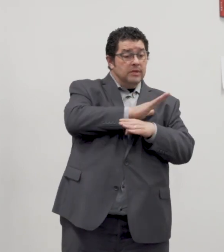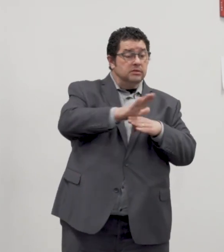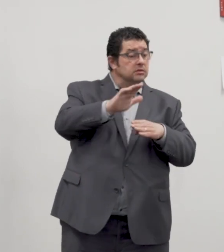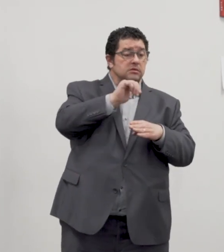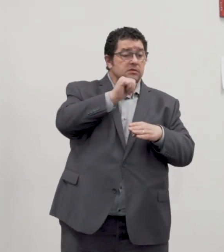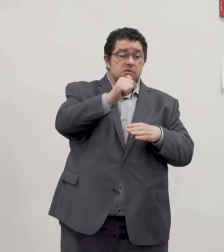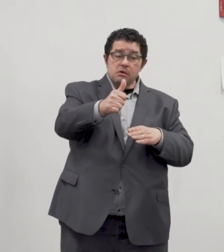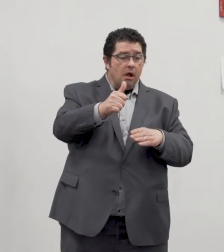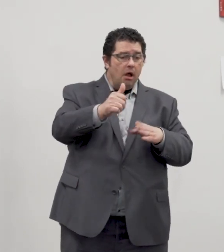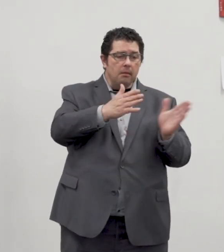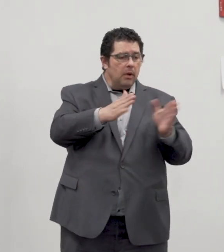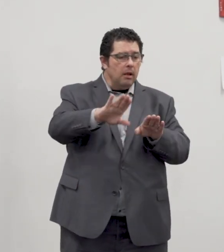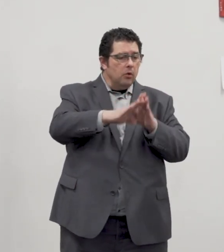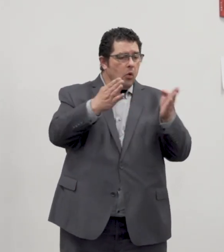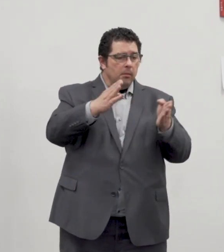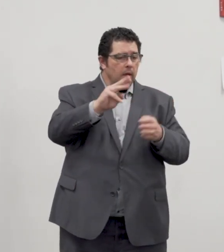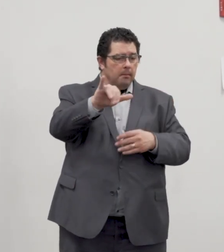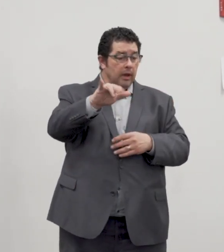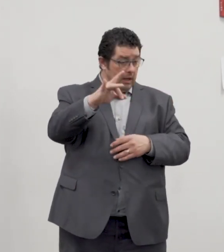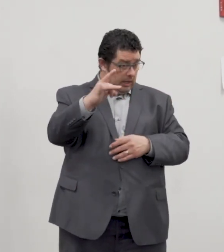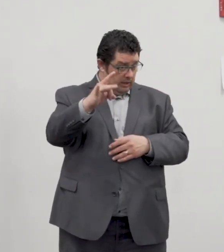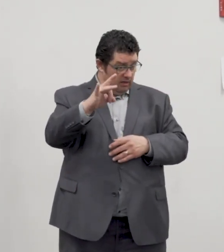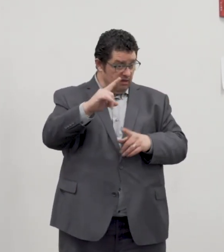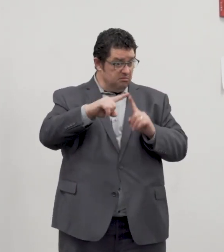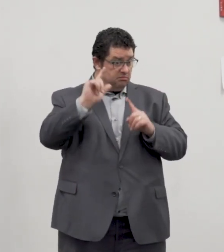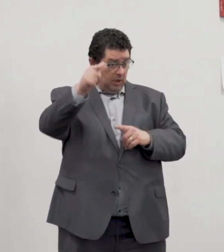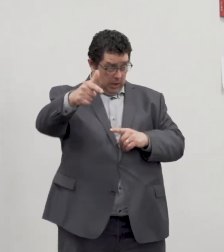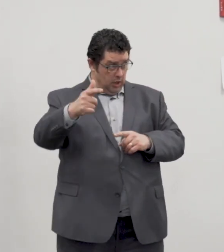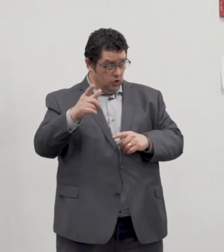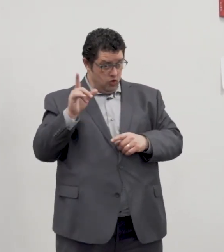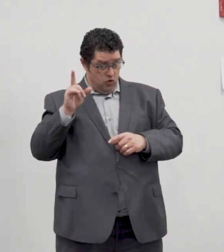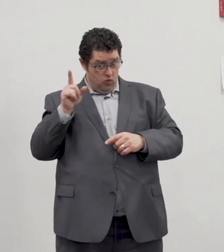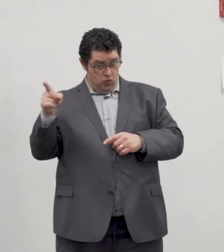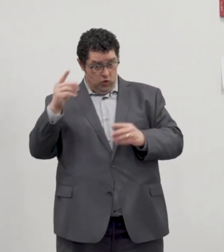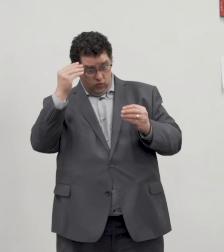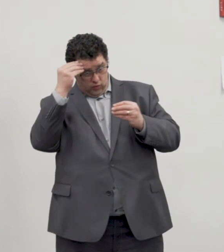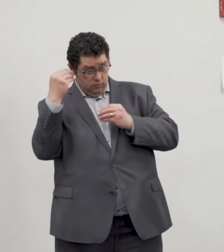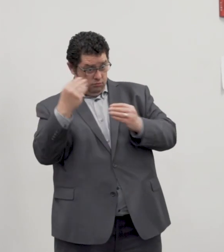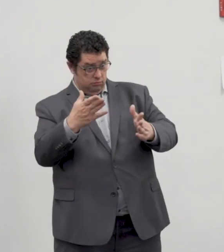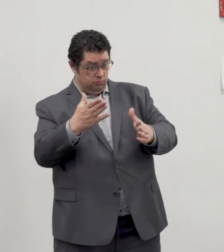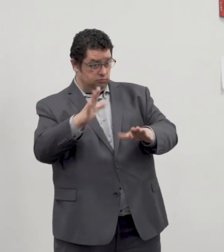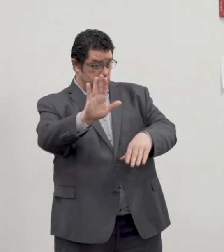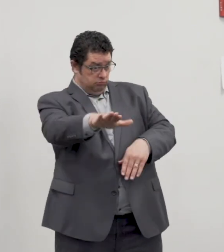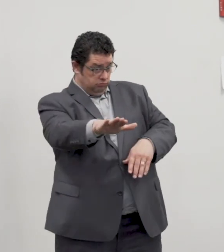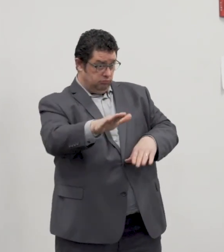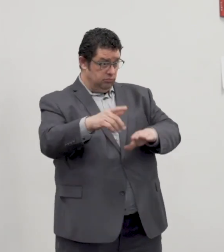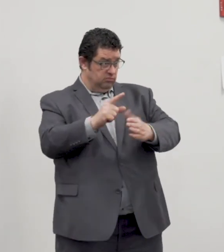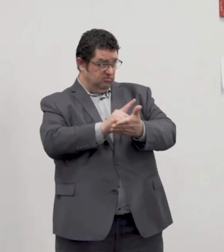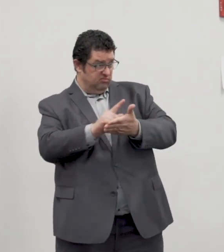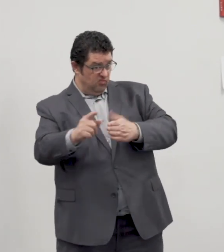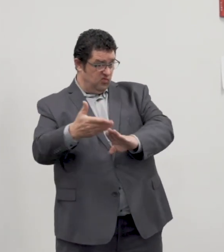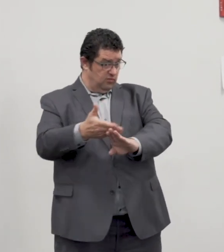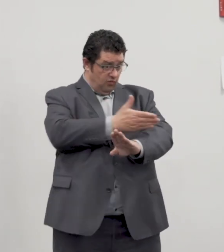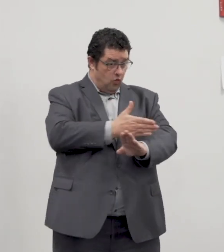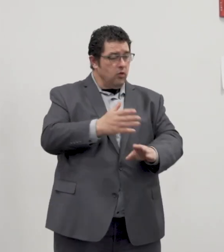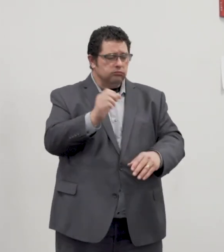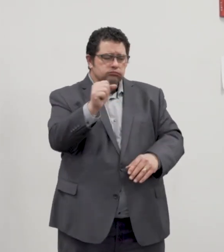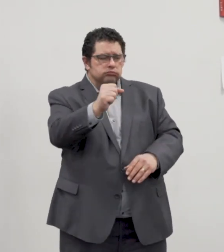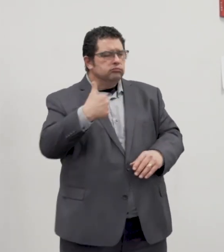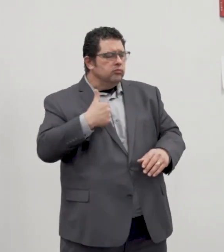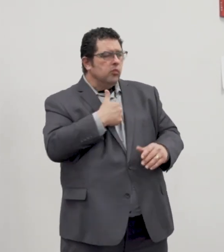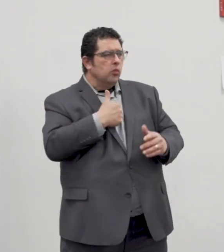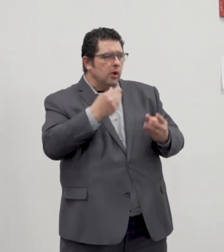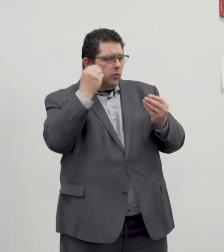a week to prepare for any change in our expectation of what would be required and what would be safe in their business.